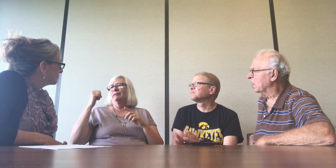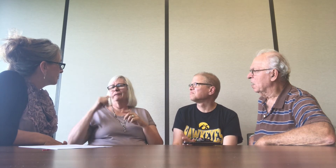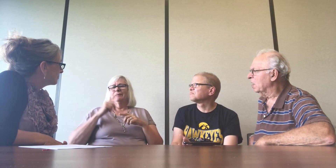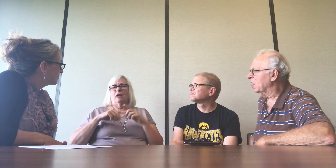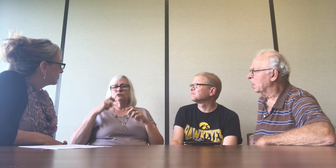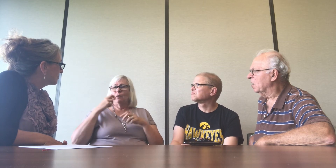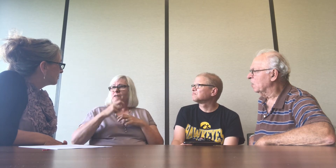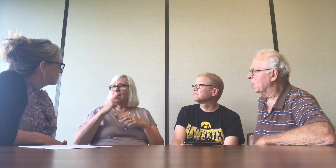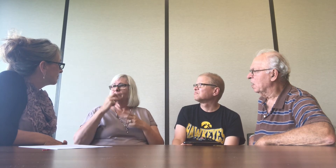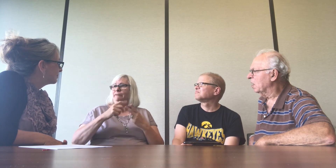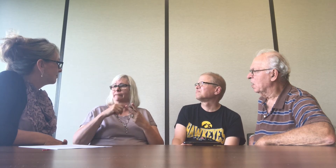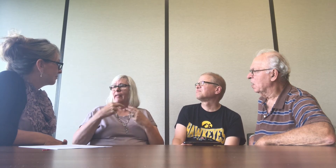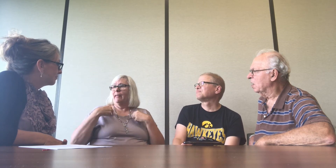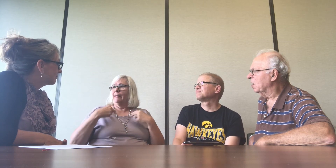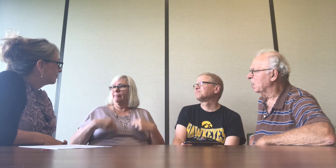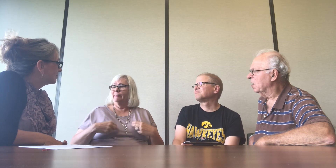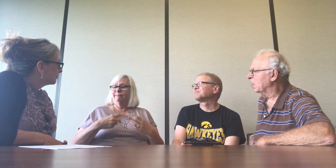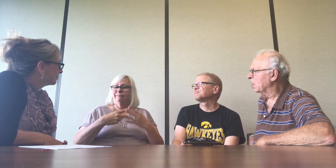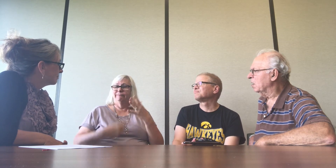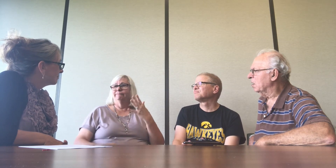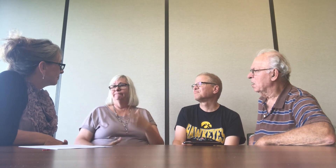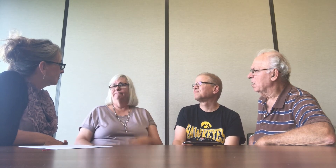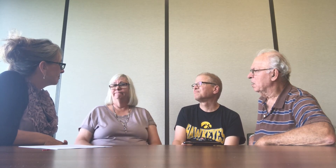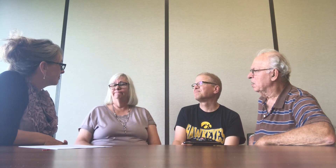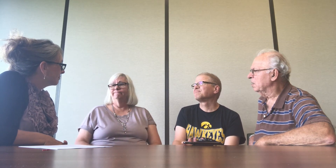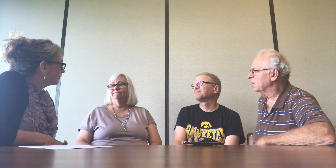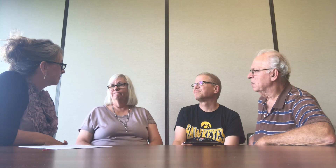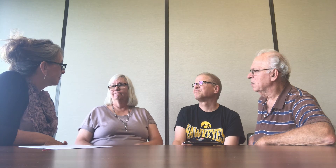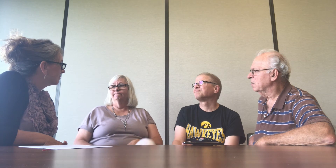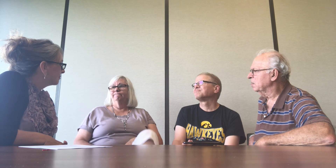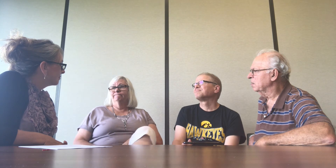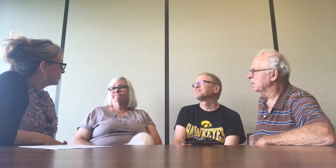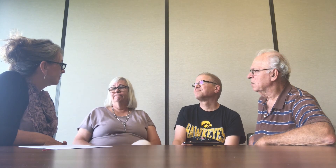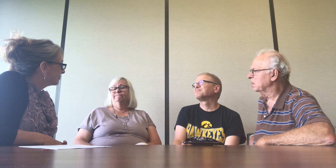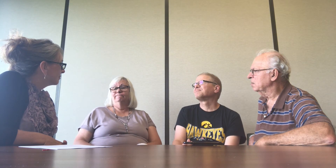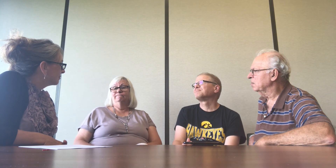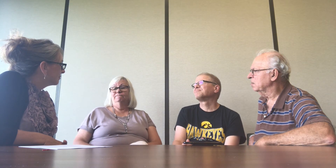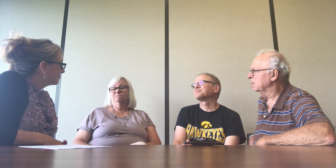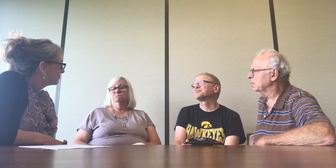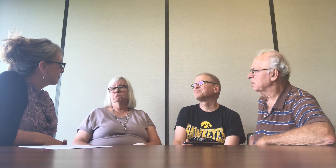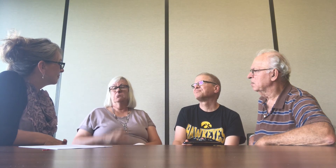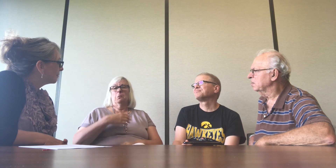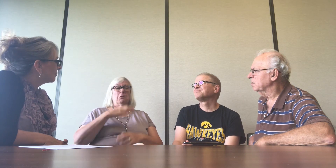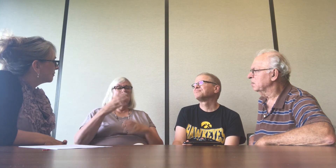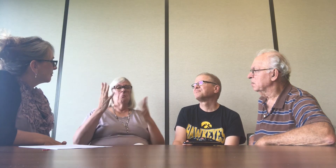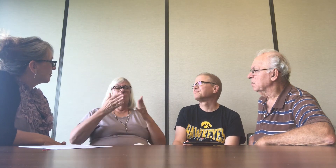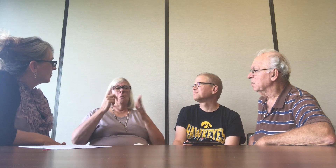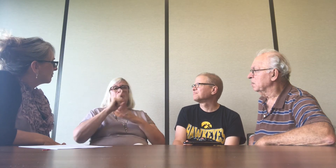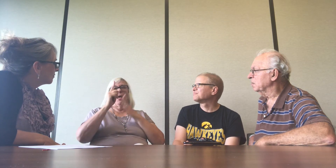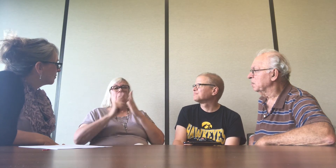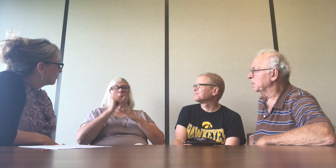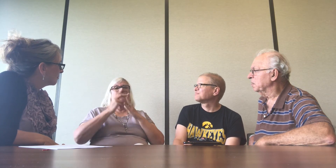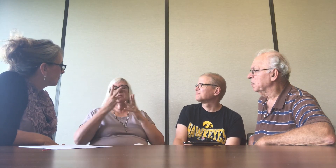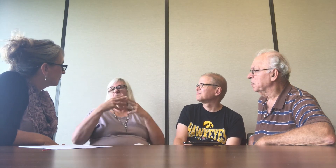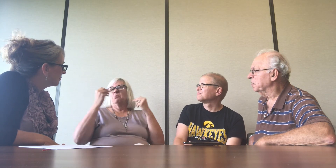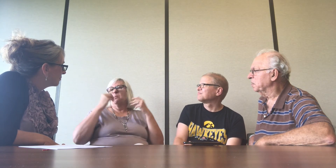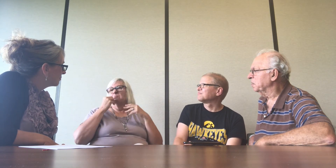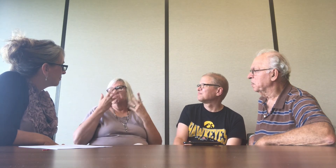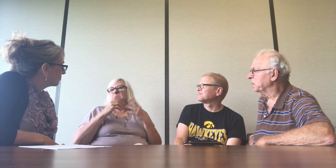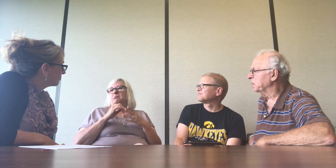maybe they have transportation issues. So, but, you know, we only get together for about an hour or